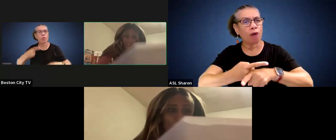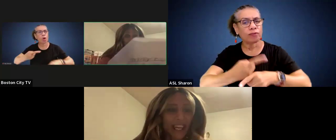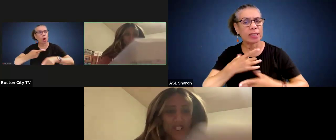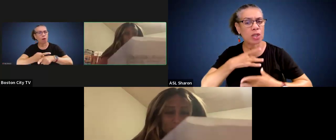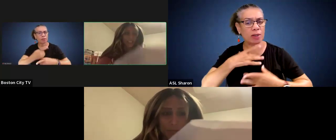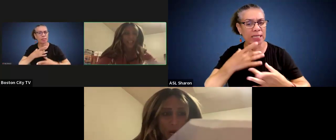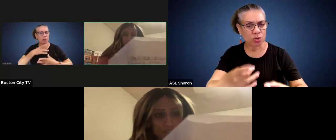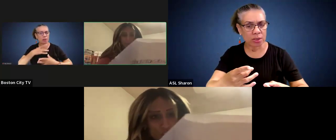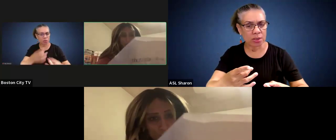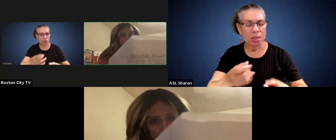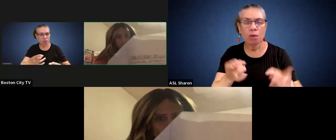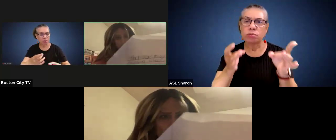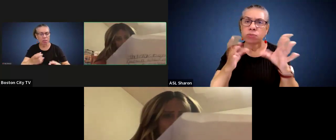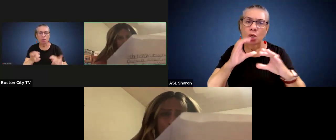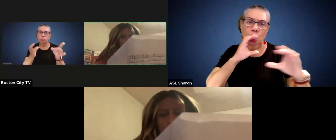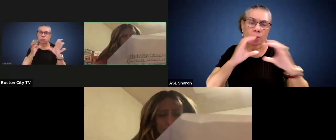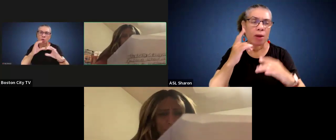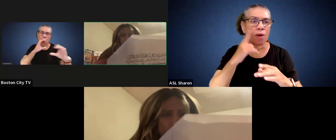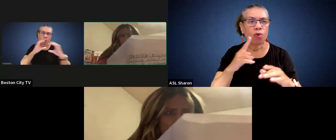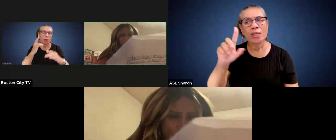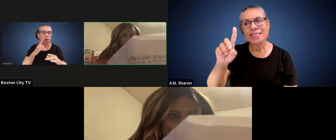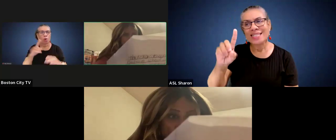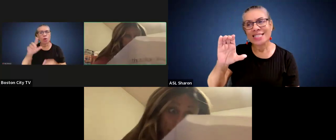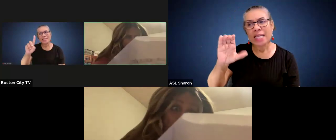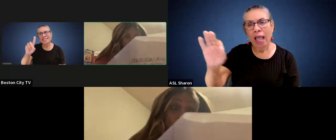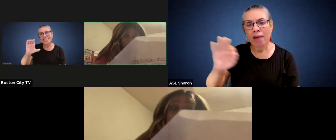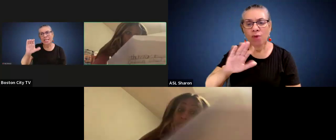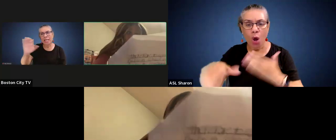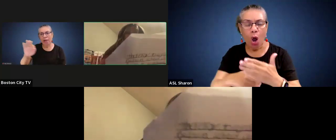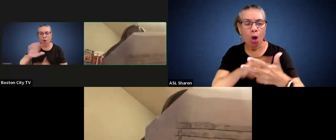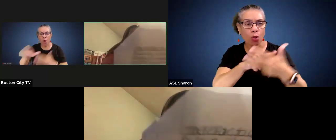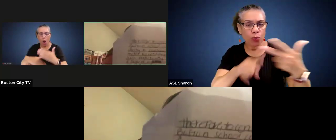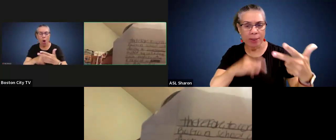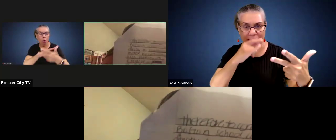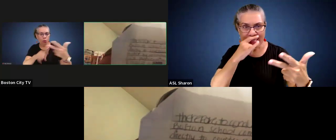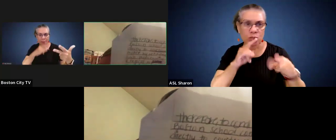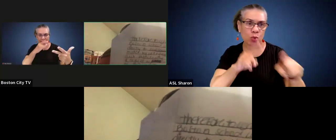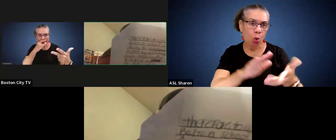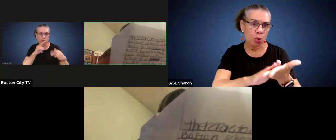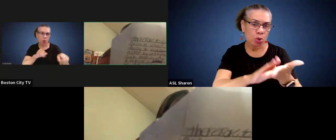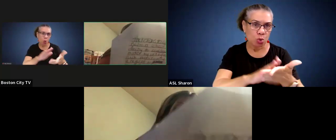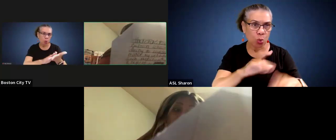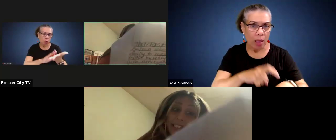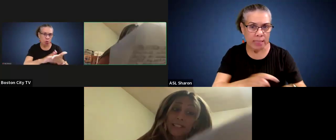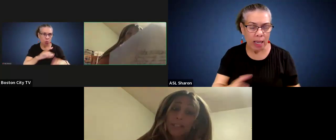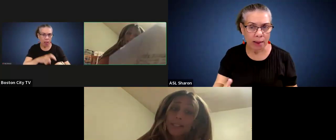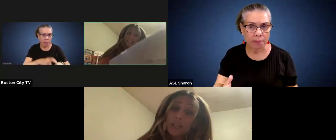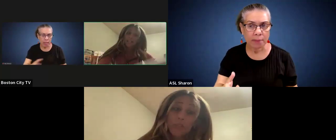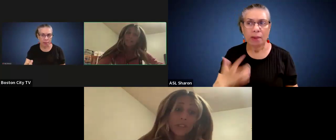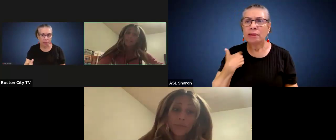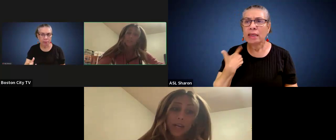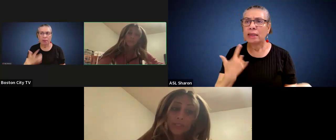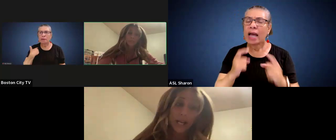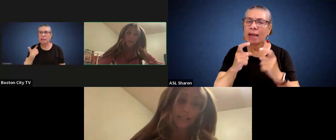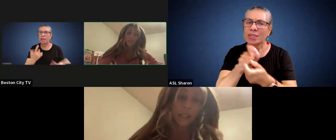vindictive communications in the Department of Children and Families about my 3 children's punctuality. Thereunto, without further providing exact details